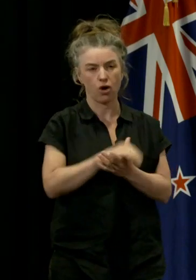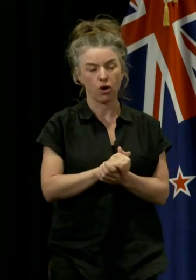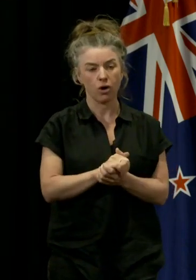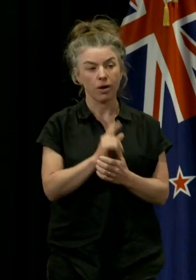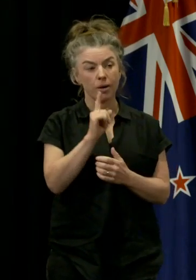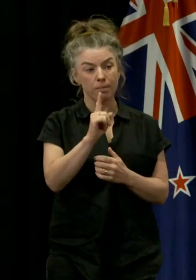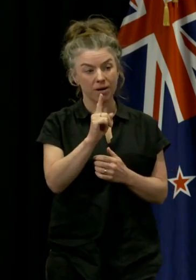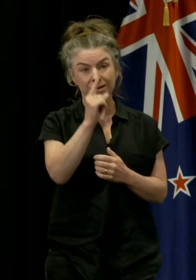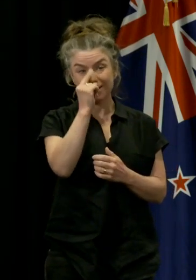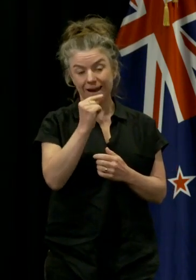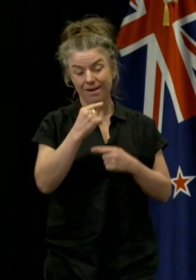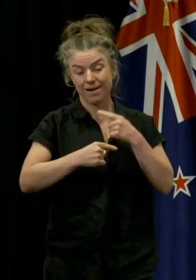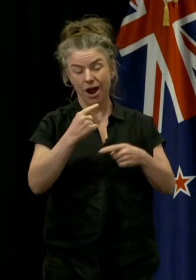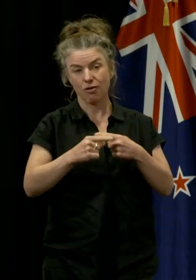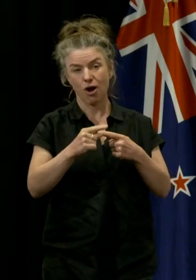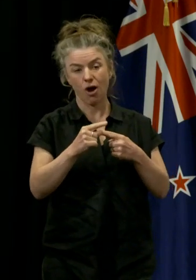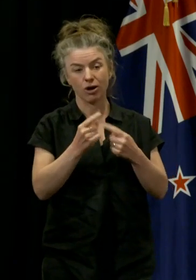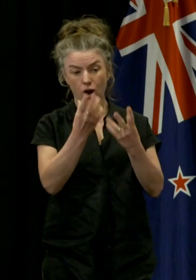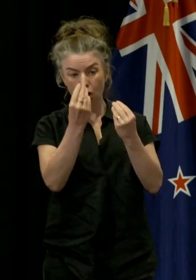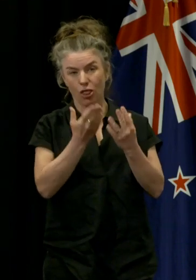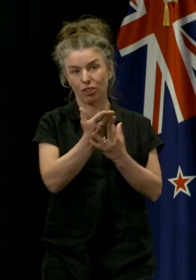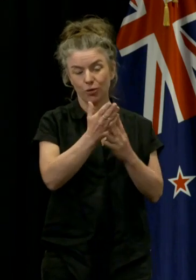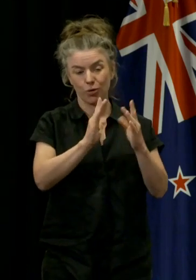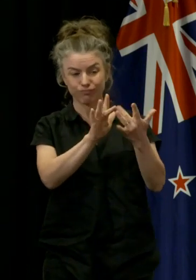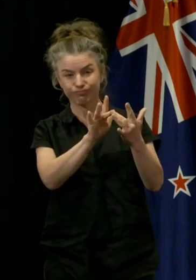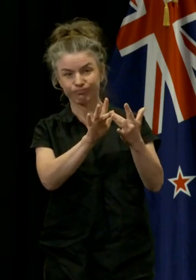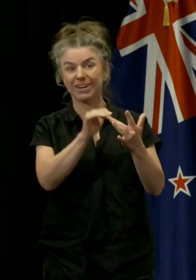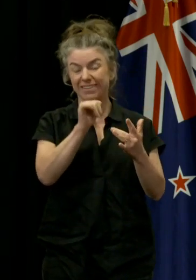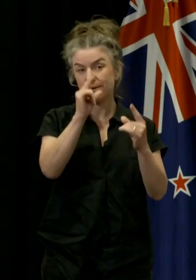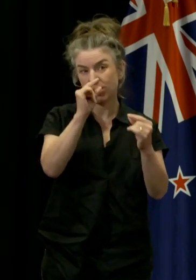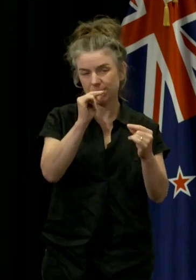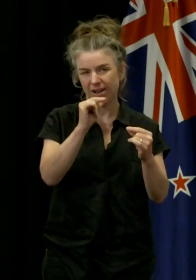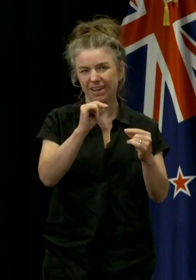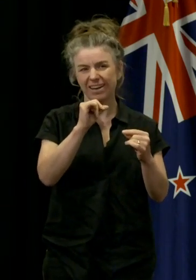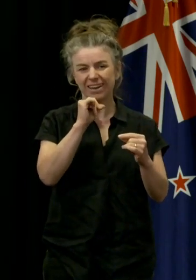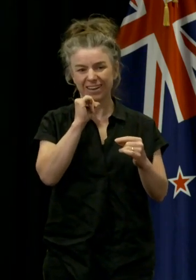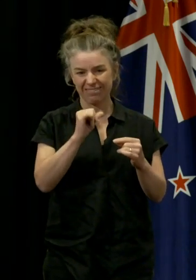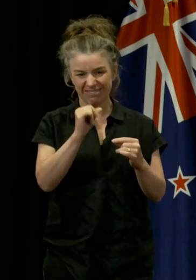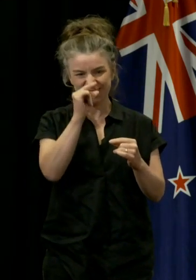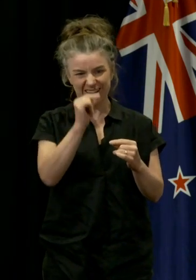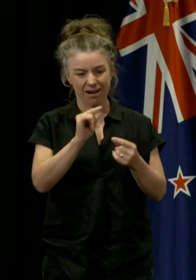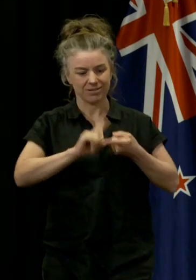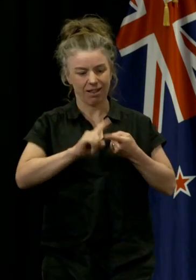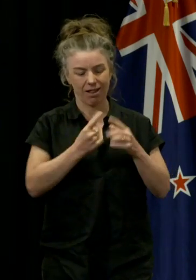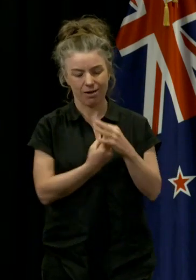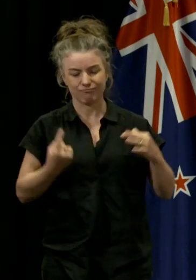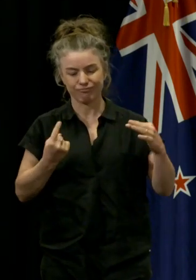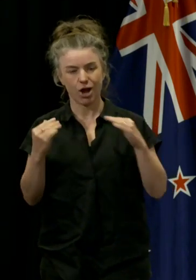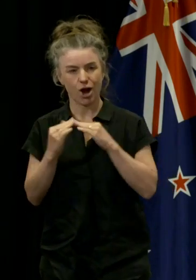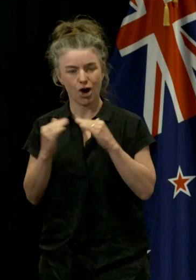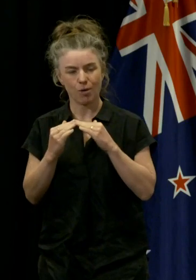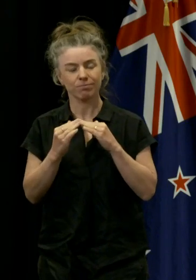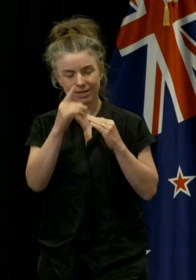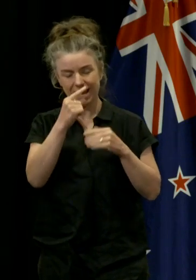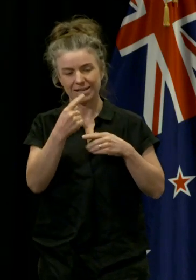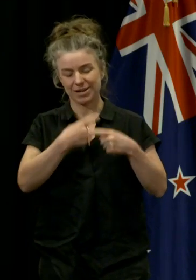learning, as I've said, may continue to be provided where it can be done consistent with self-isolation. Turning to the other part